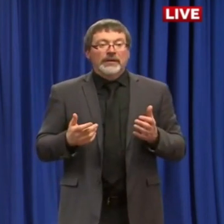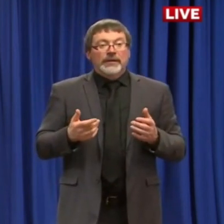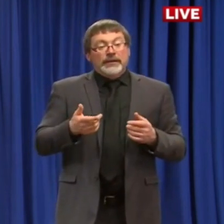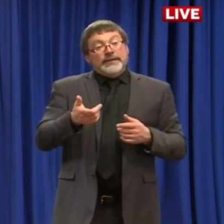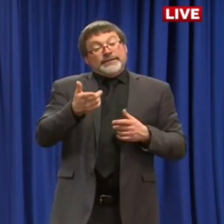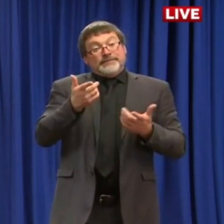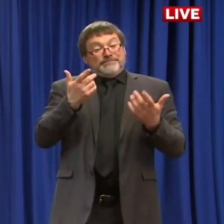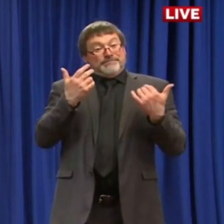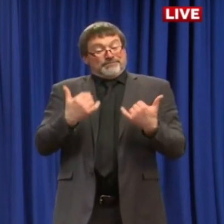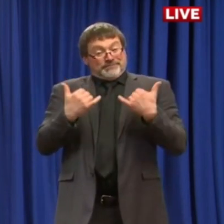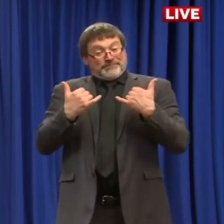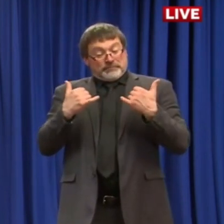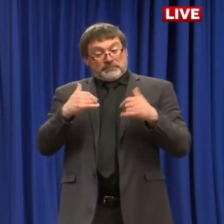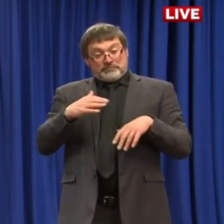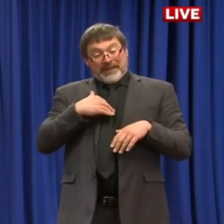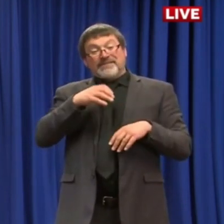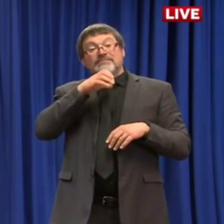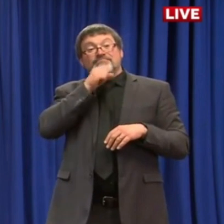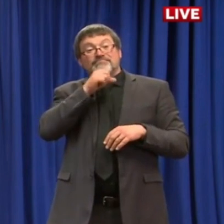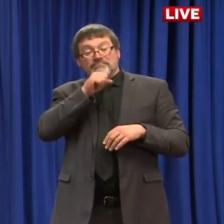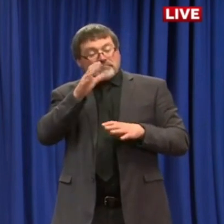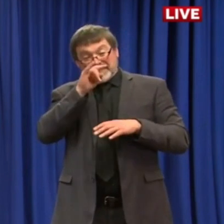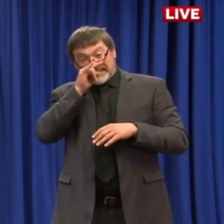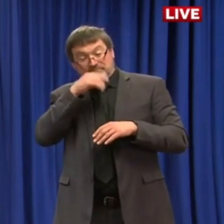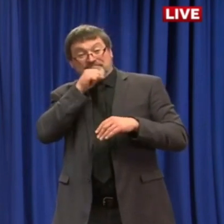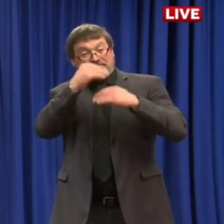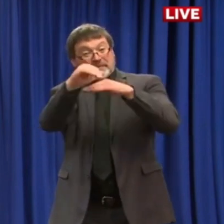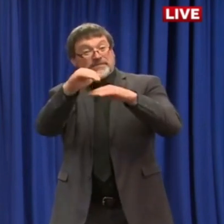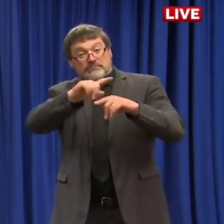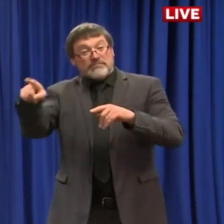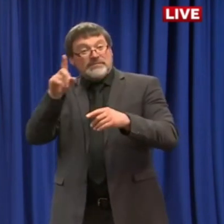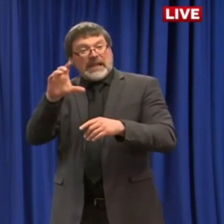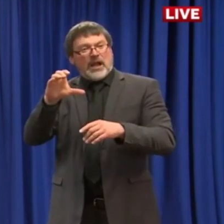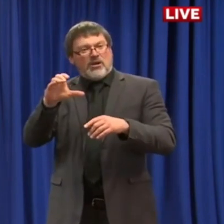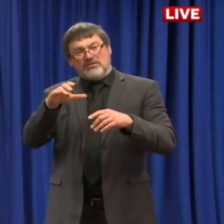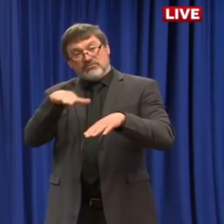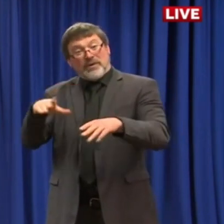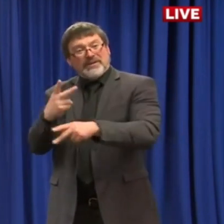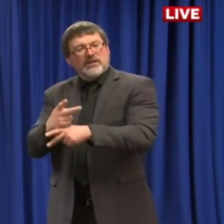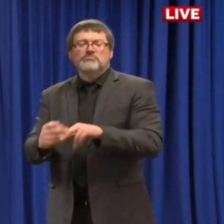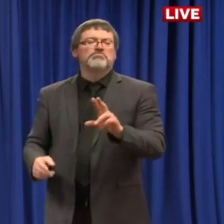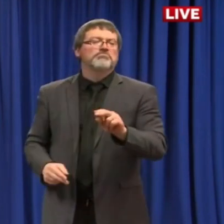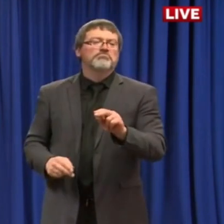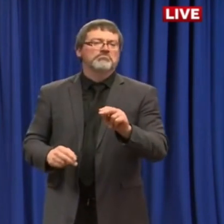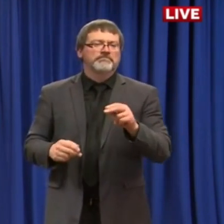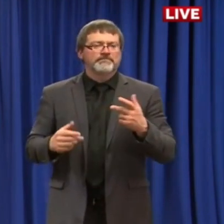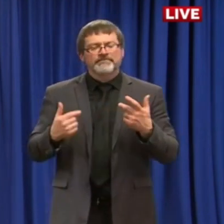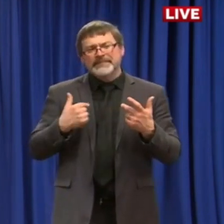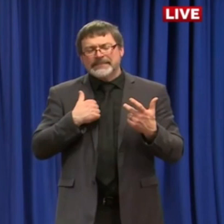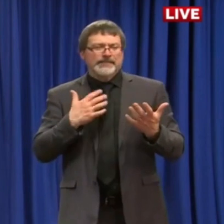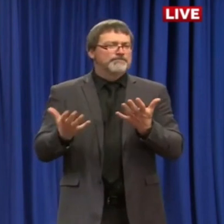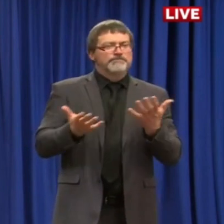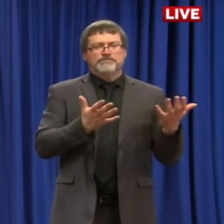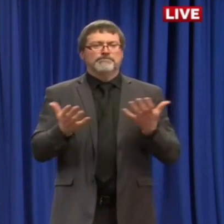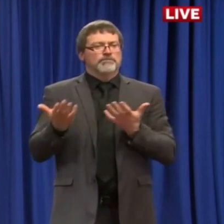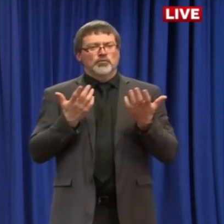finding another huge gap of kids. You're talking many thousands of children in the state that fall in that demographic that are sometimes home alone when they